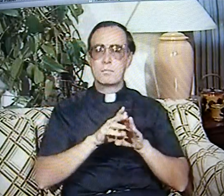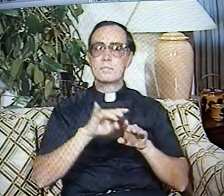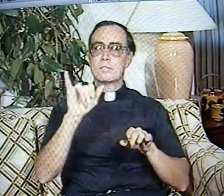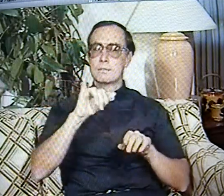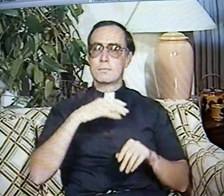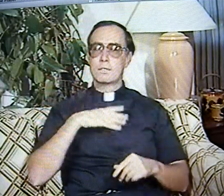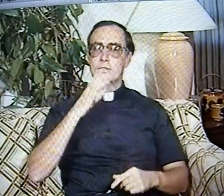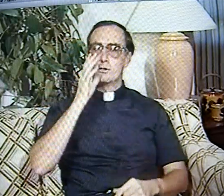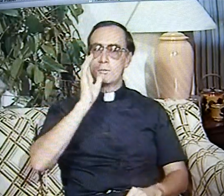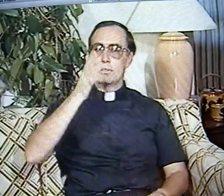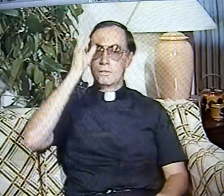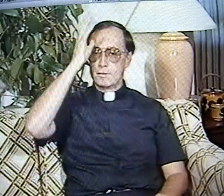My parents are also deaf.